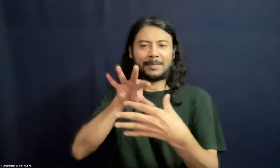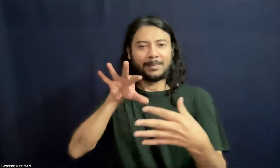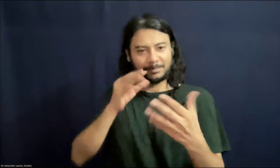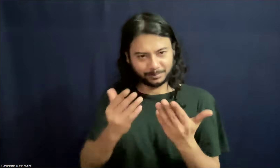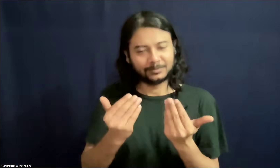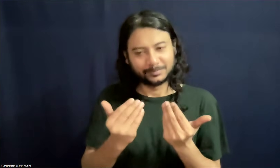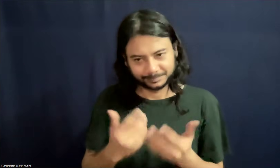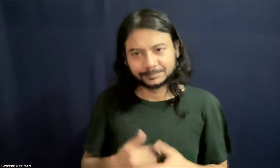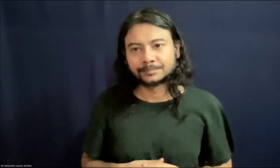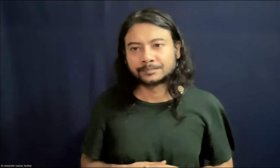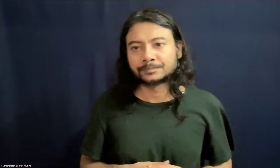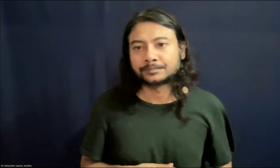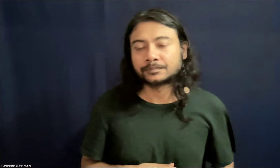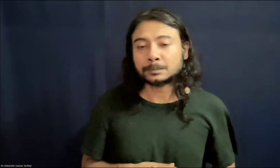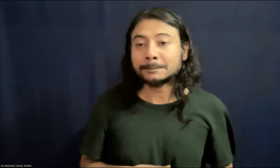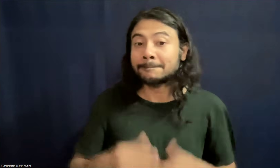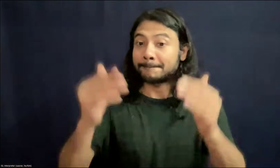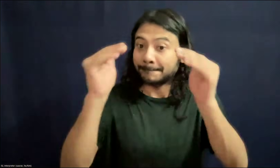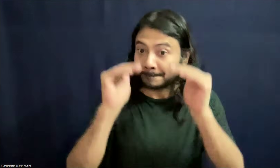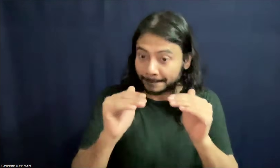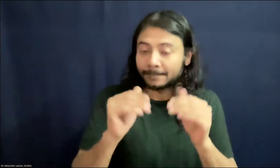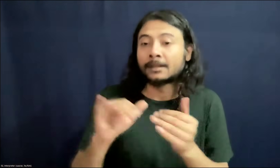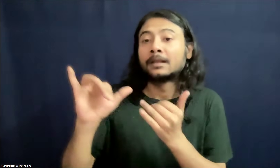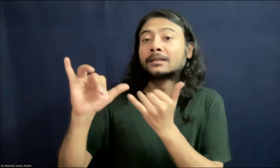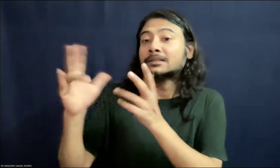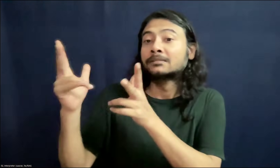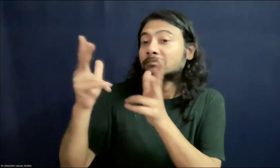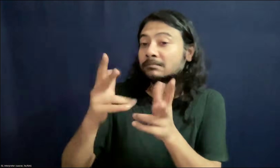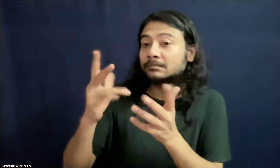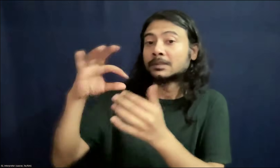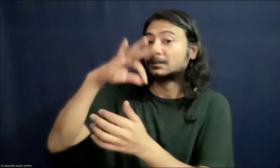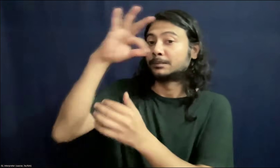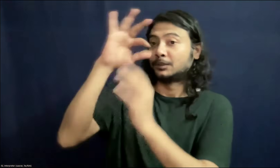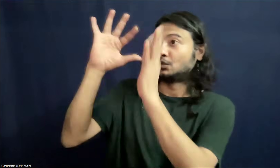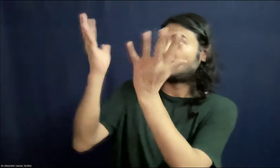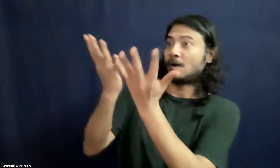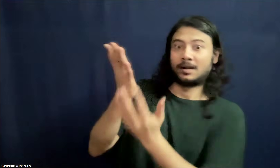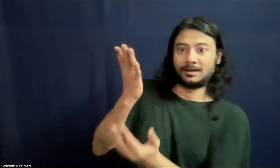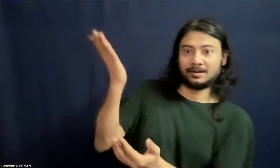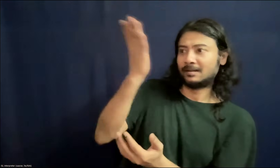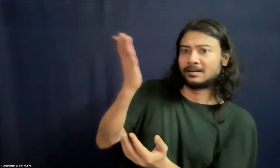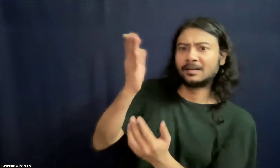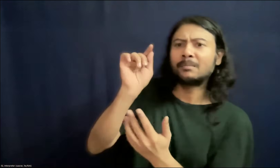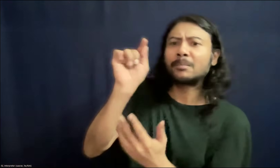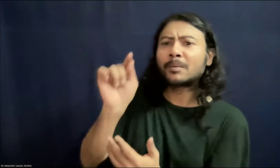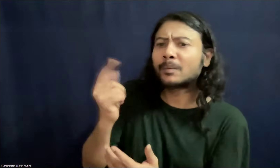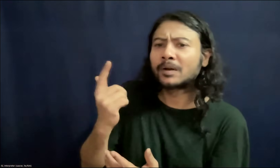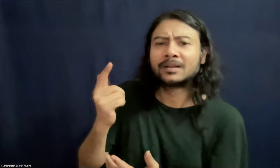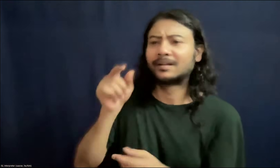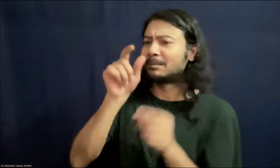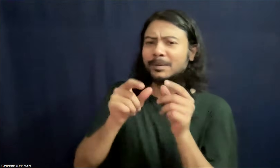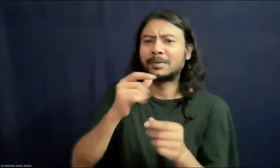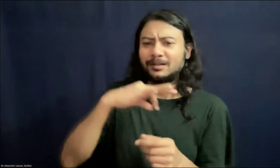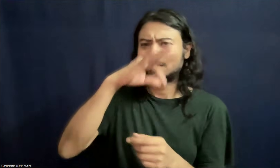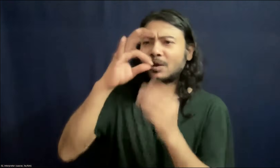Then Krishna explained about spiritual world, that how spiritual world there is no birth, death, disease, and